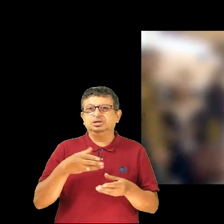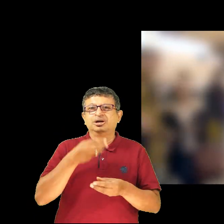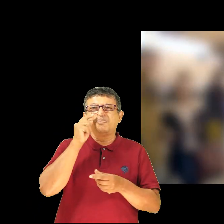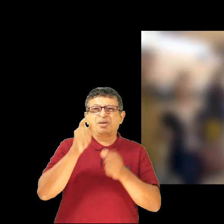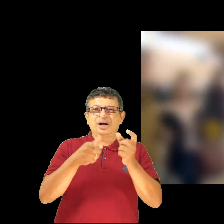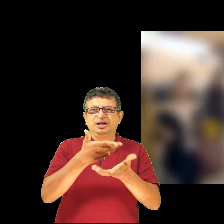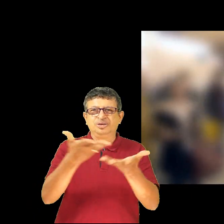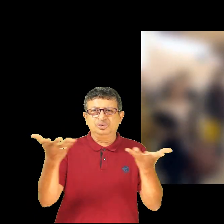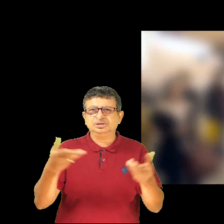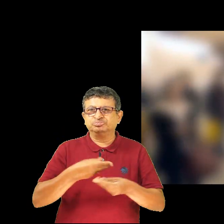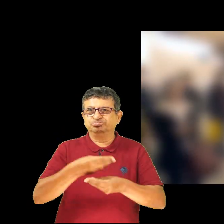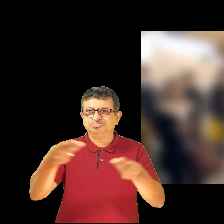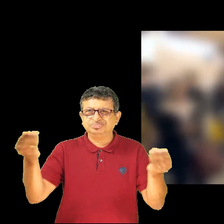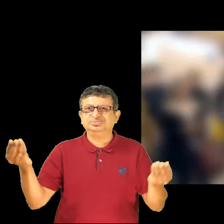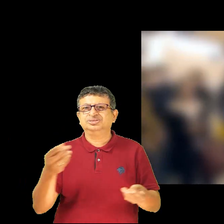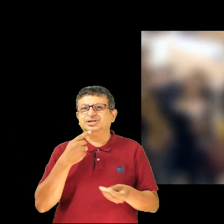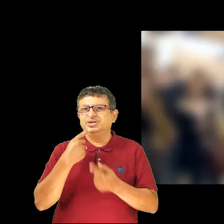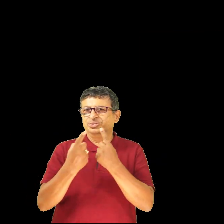Later, everybody.